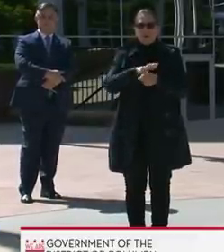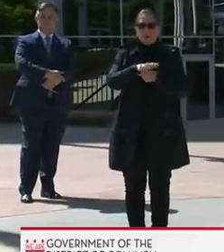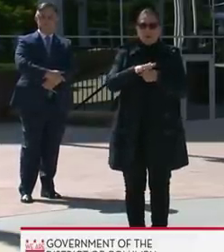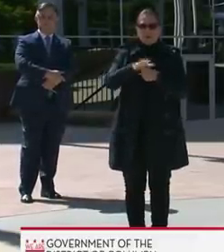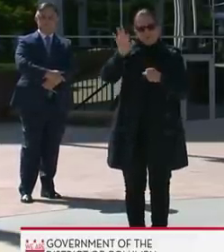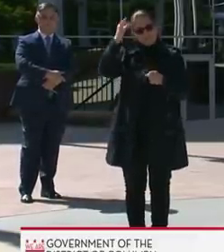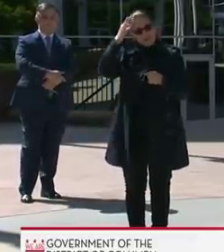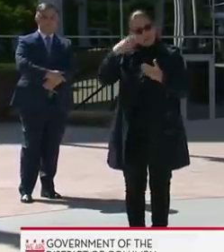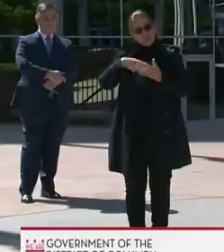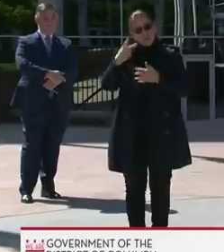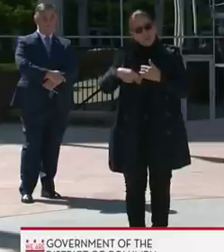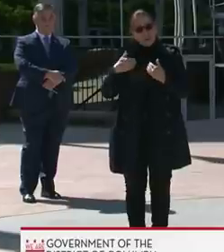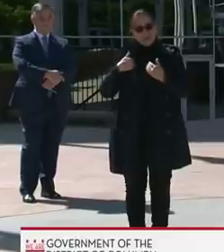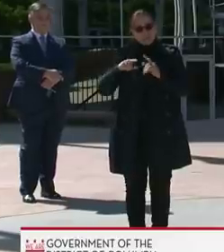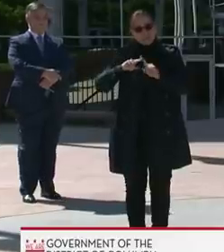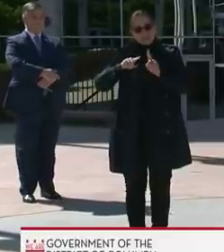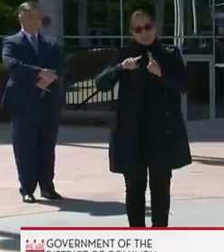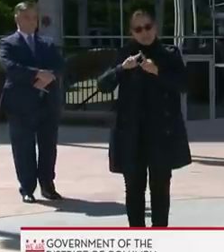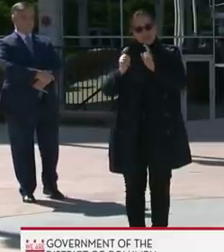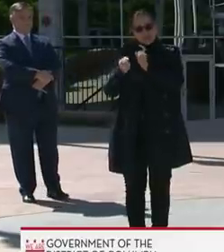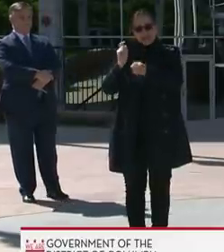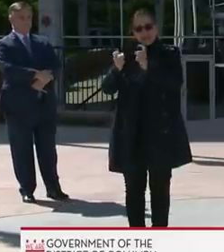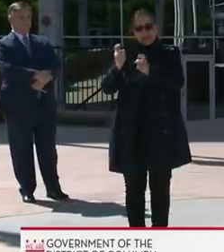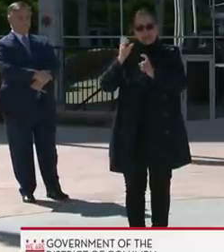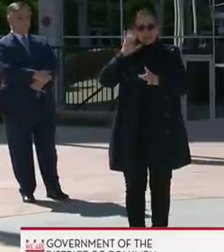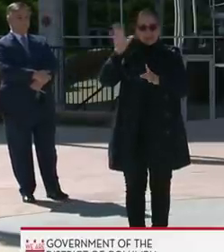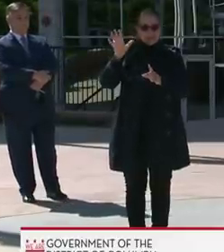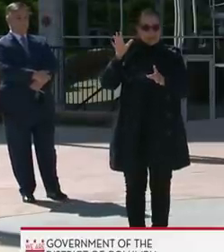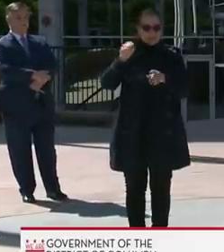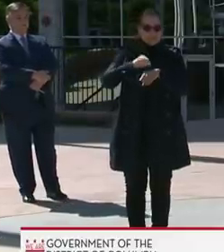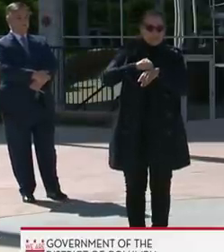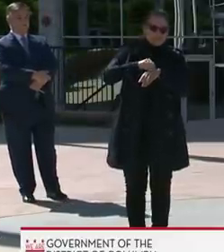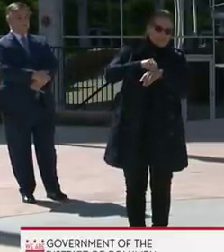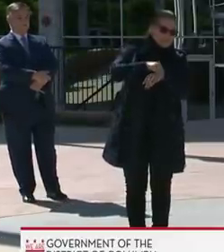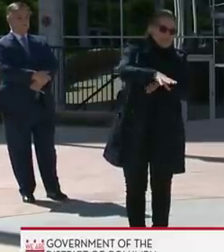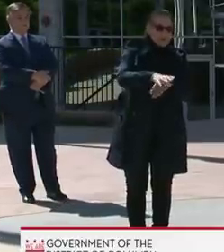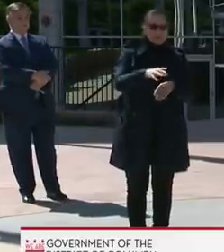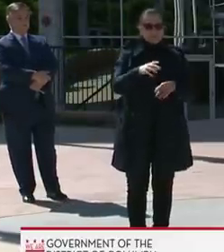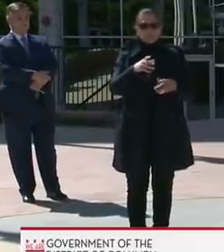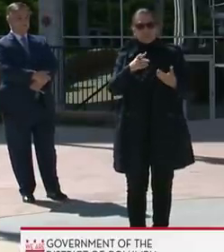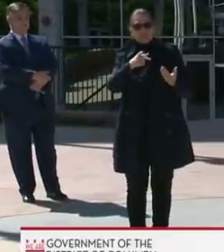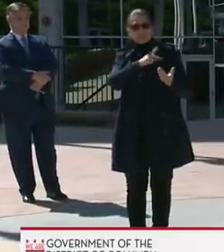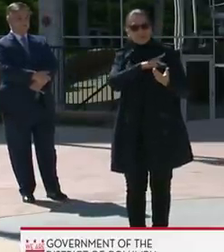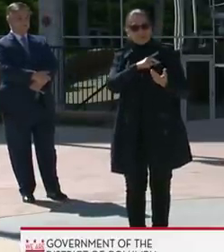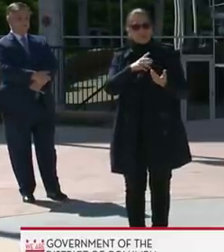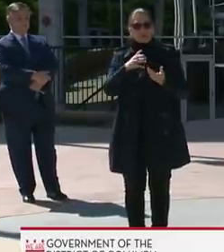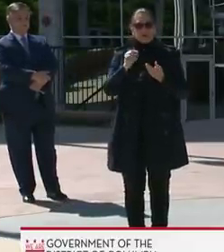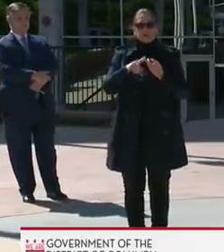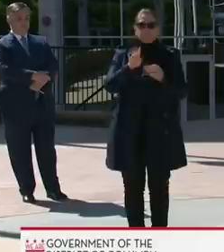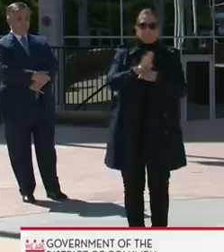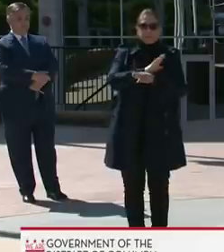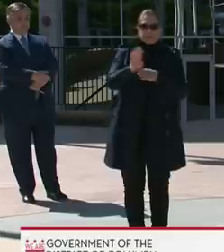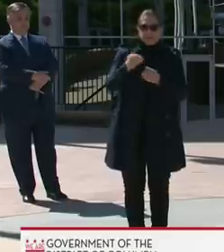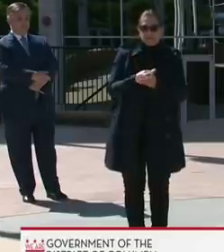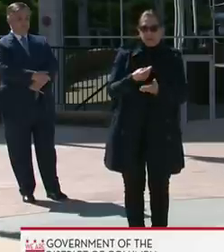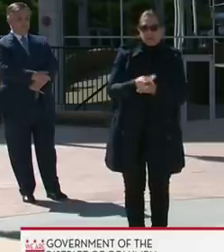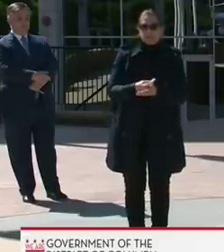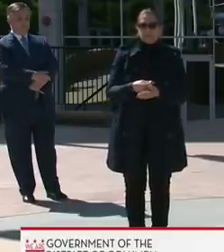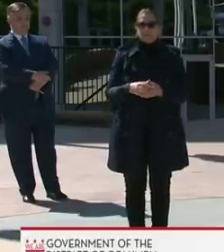affect personal and business finances. I want to turn to now